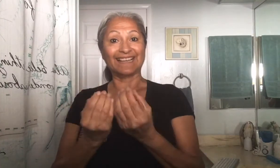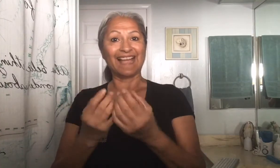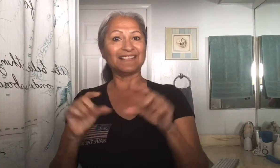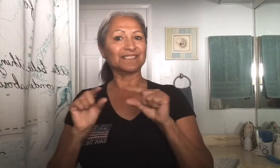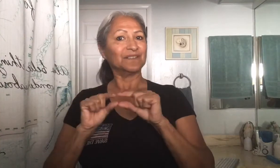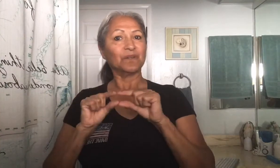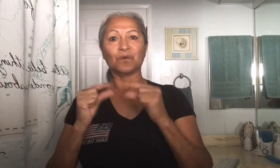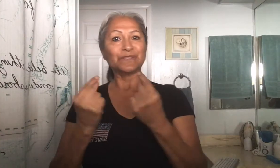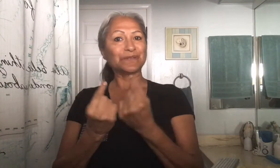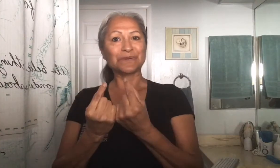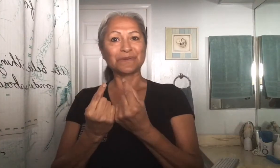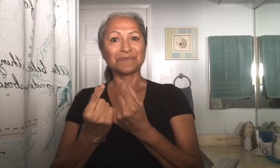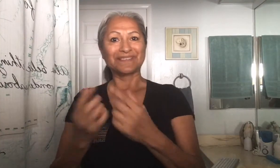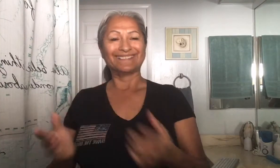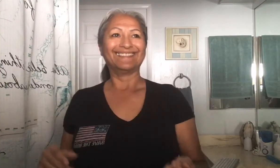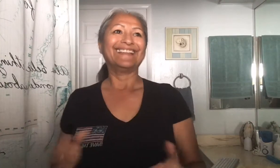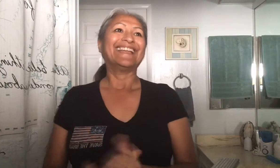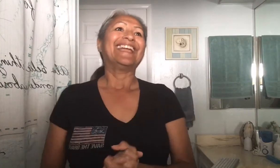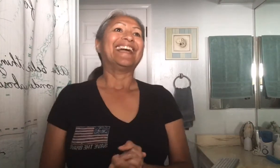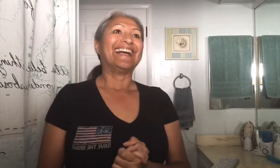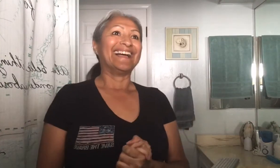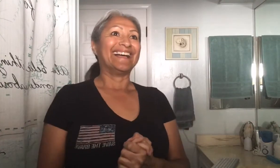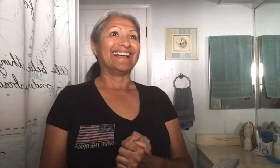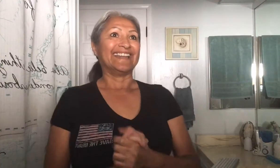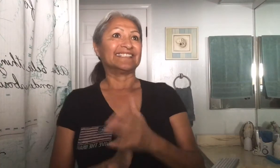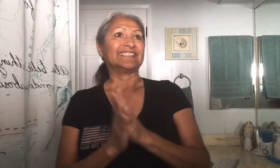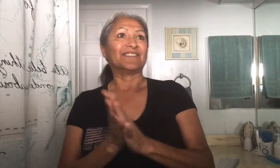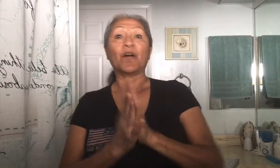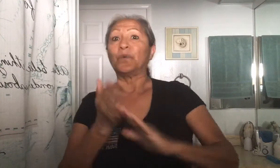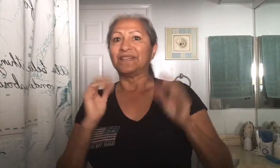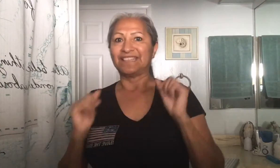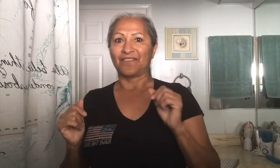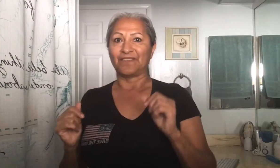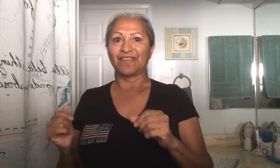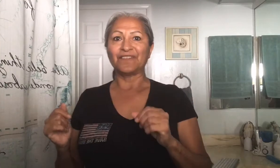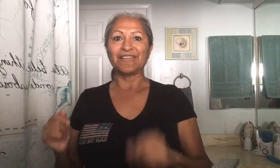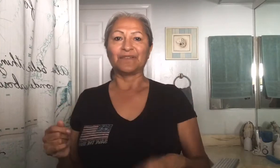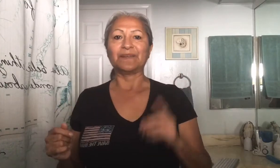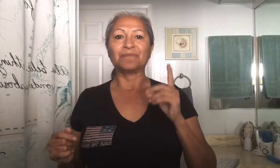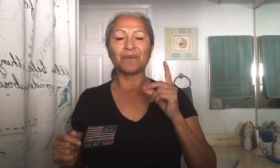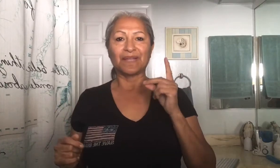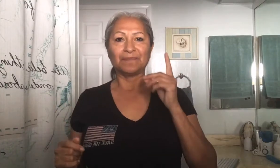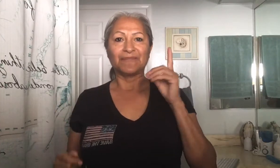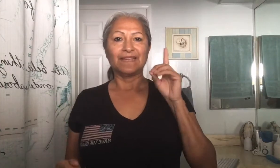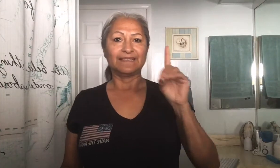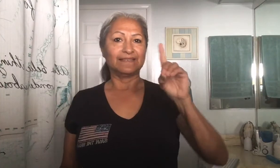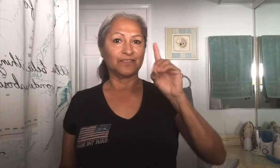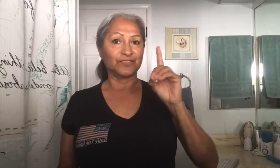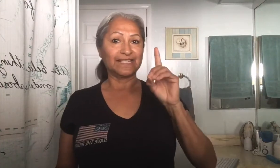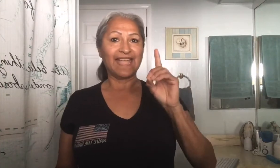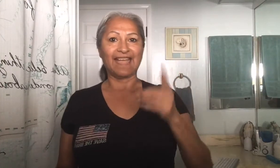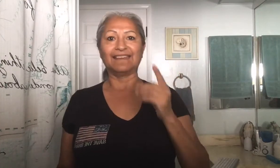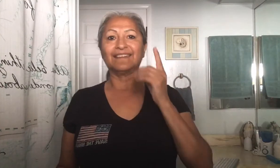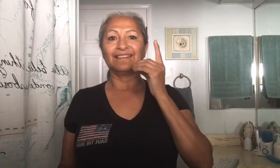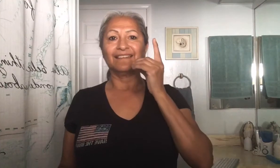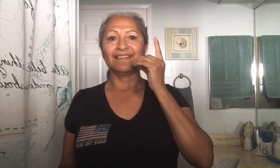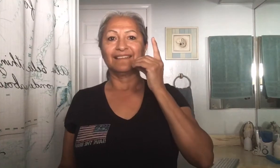class, or is it a group? Let's see what, oh, deaf and hearing. Okay, your D hand,